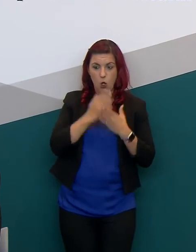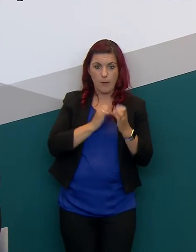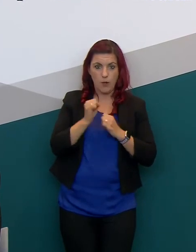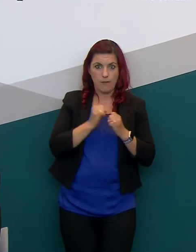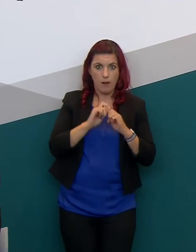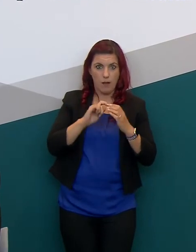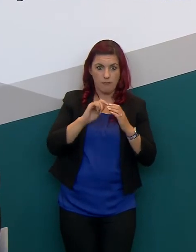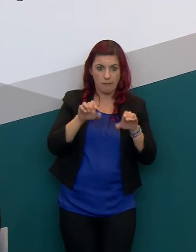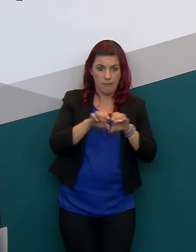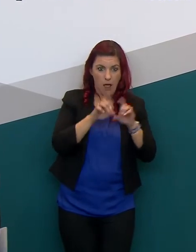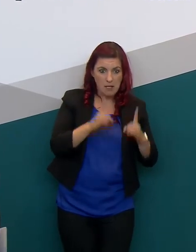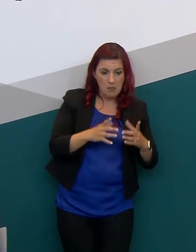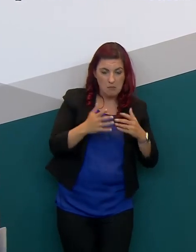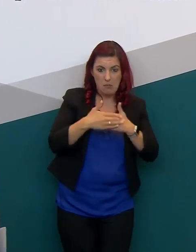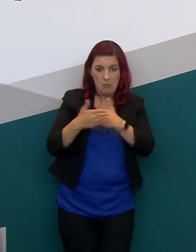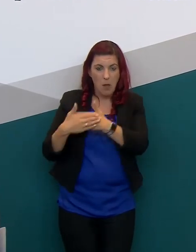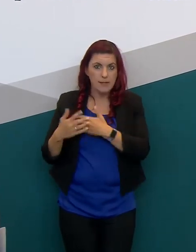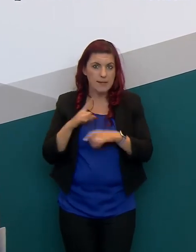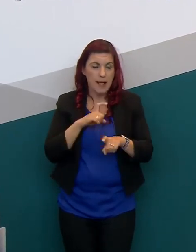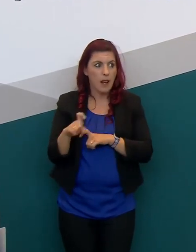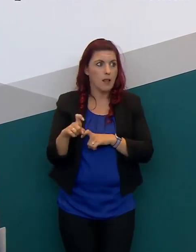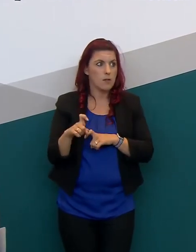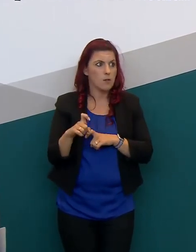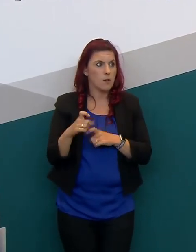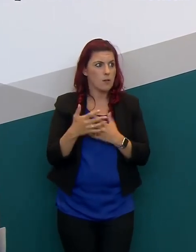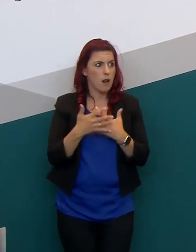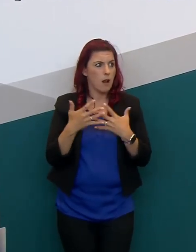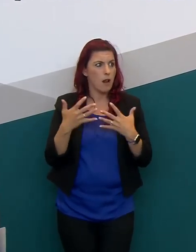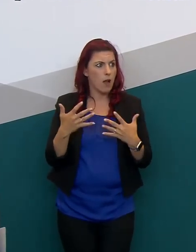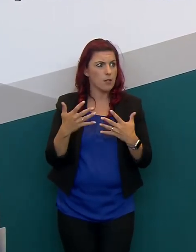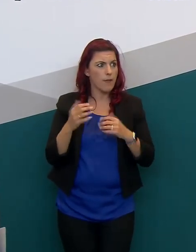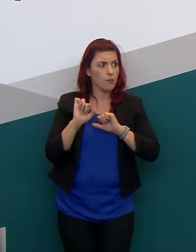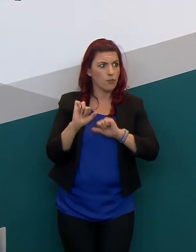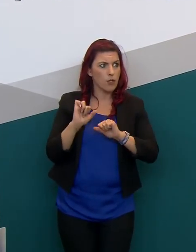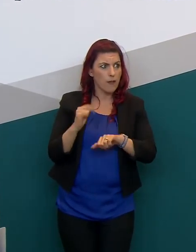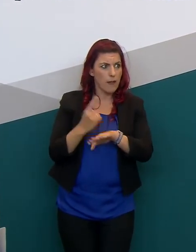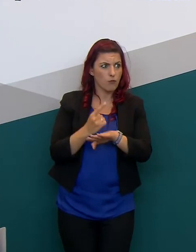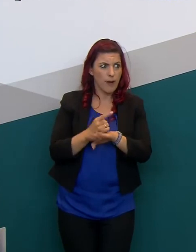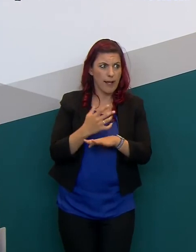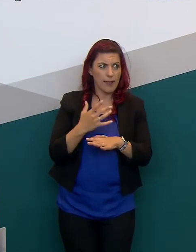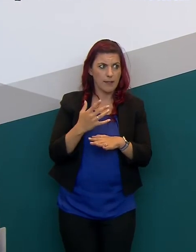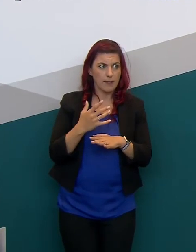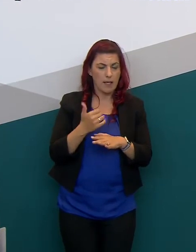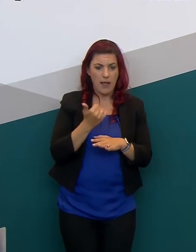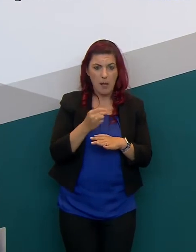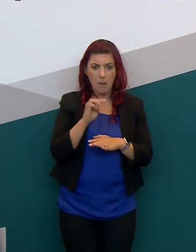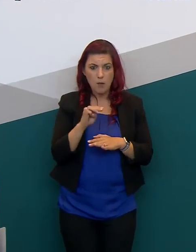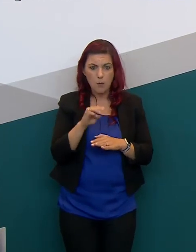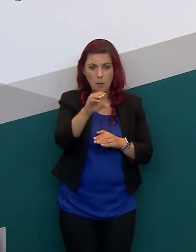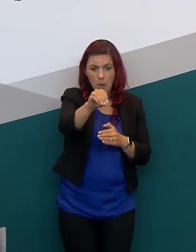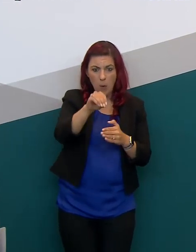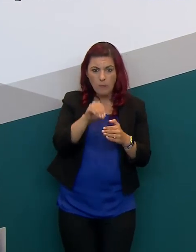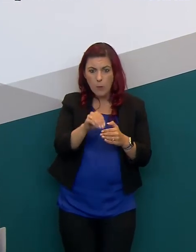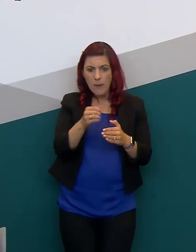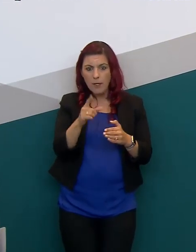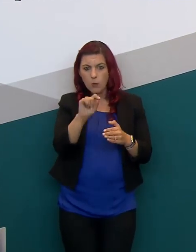all of Europe. Is there not a really growing case now to bring the August 10th deadline forward into July 20th?